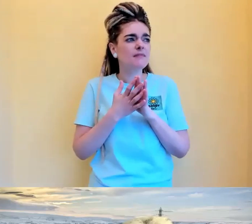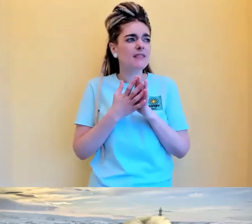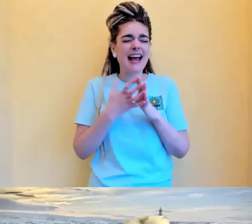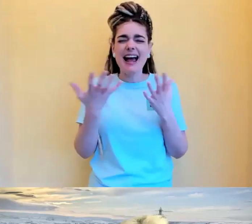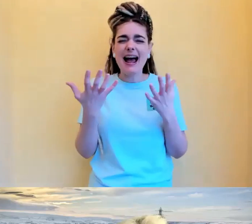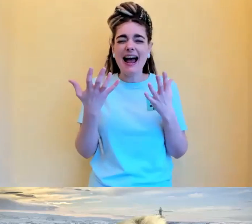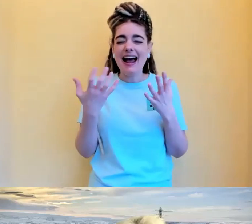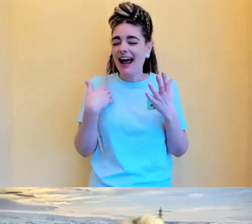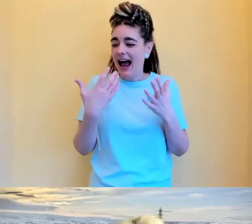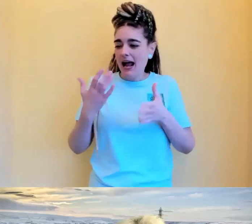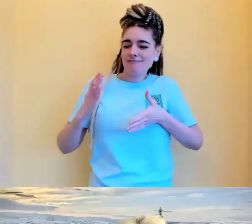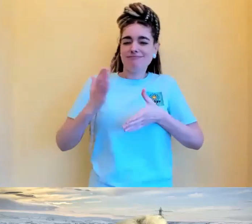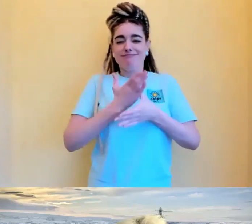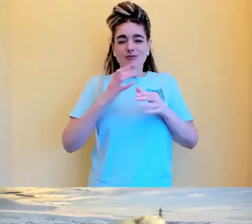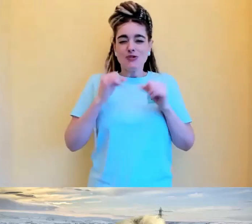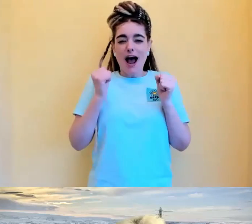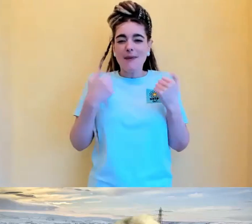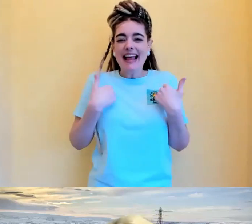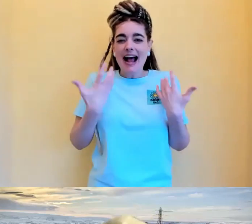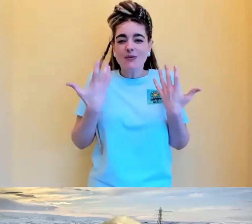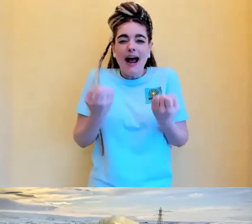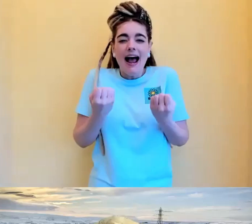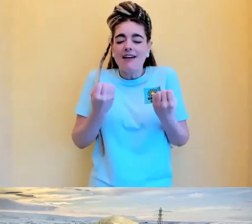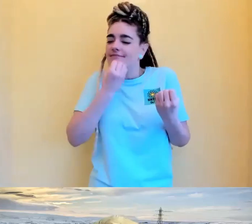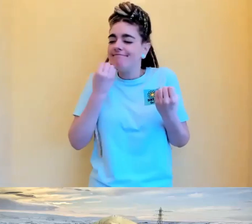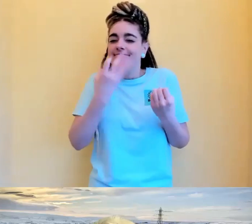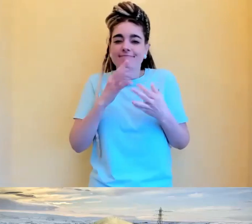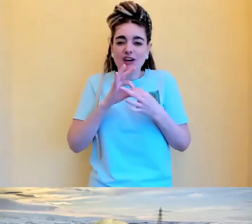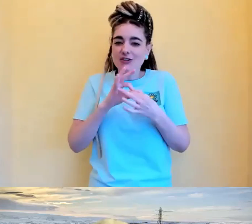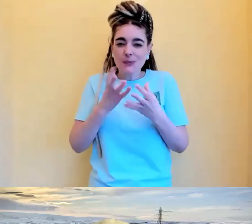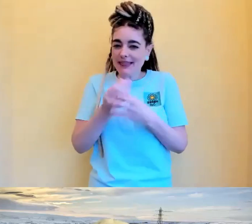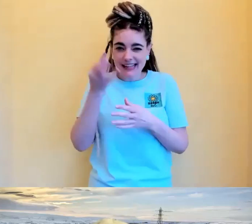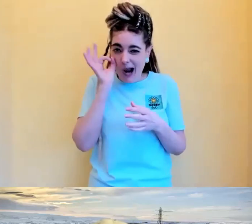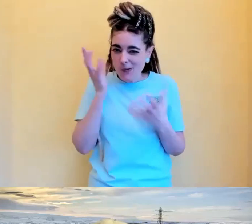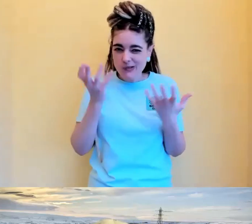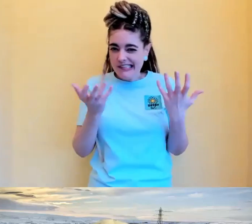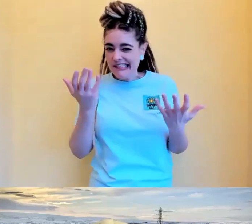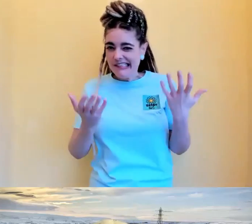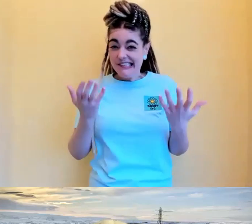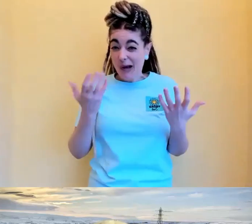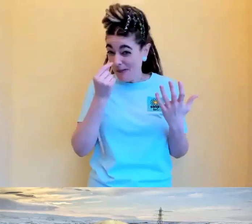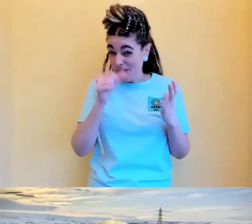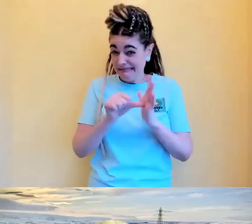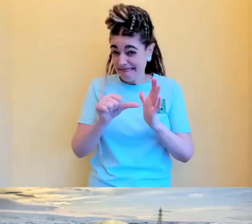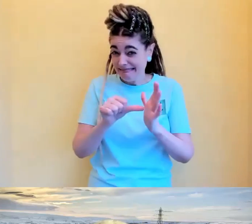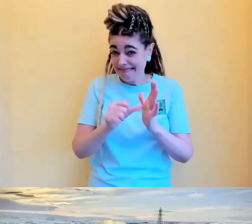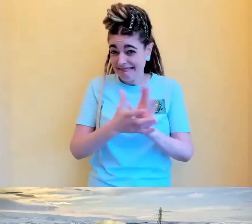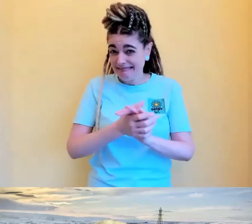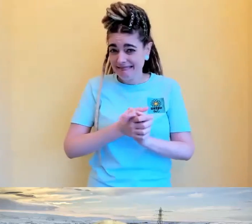harmonious relationship with the councils as it is, so I think it'll be definitely. I suppose, have you thought of